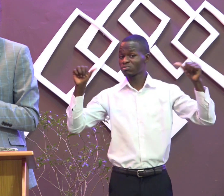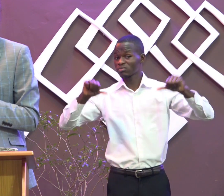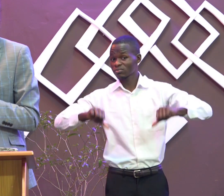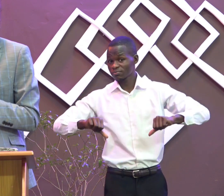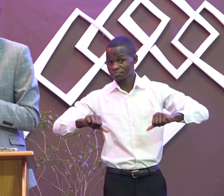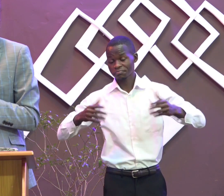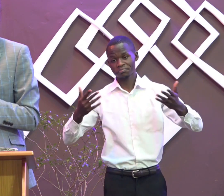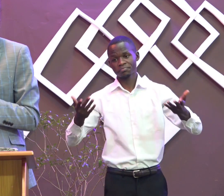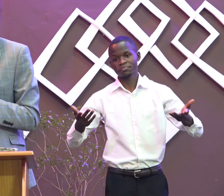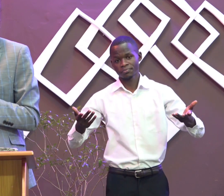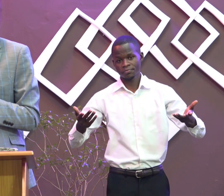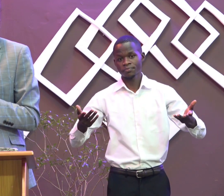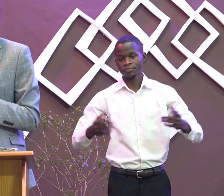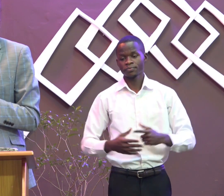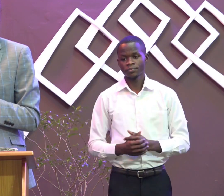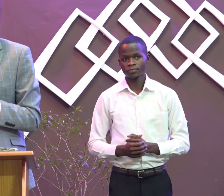well or not.